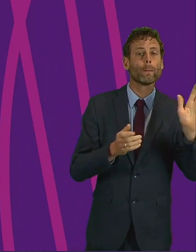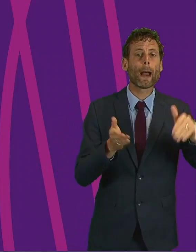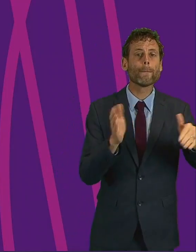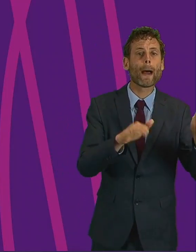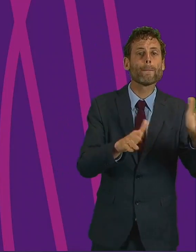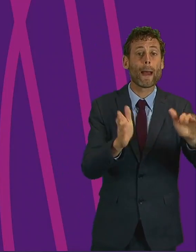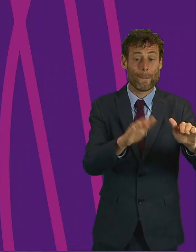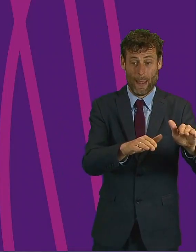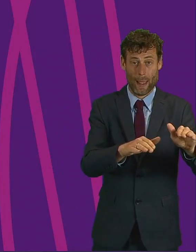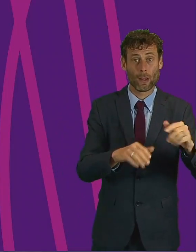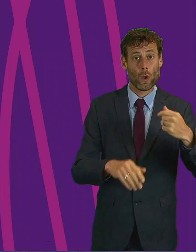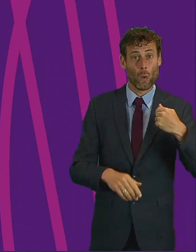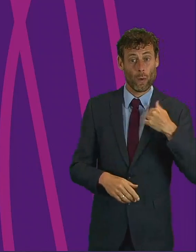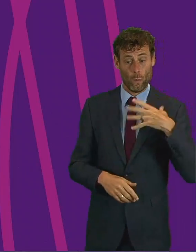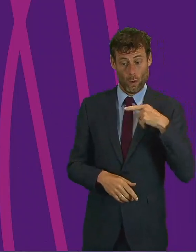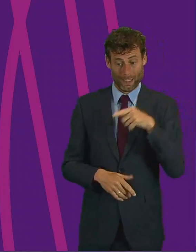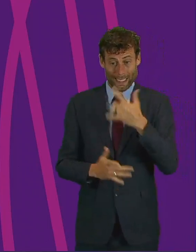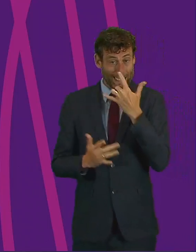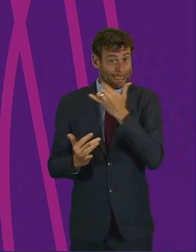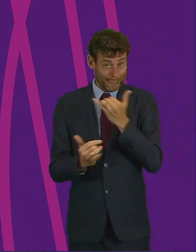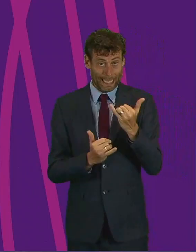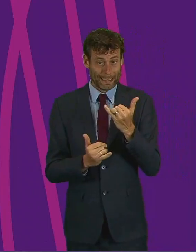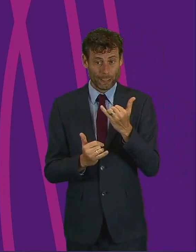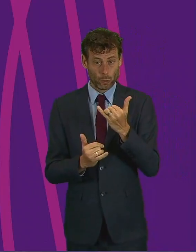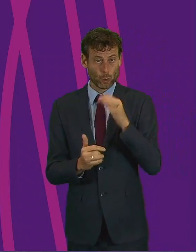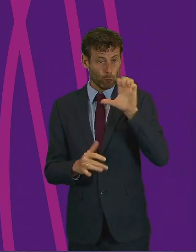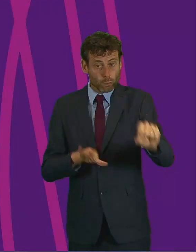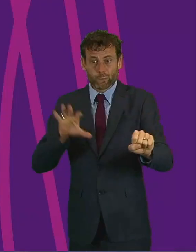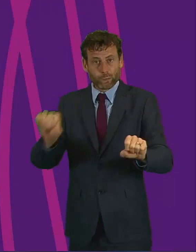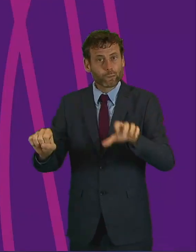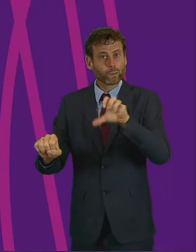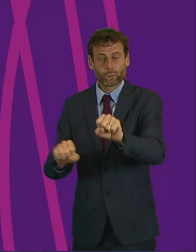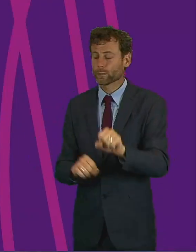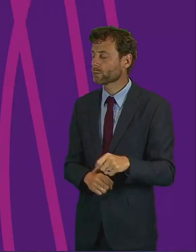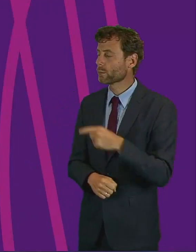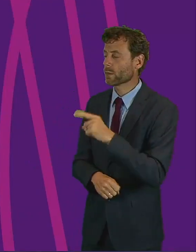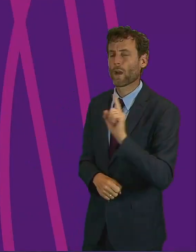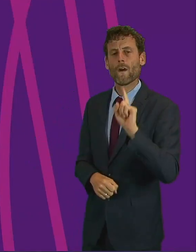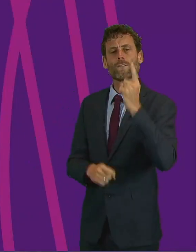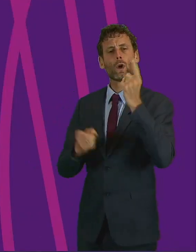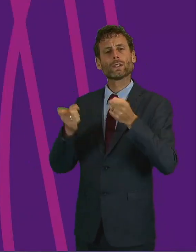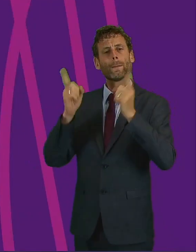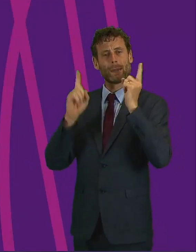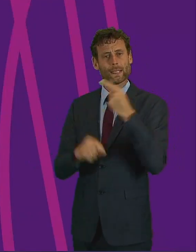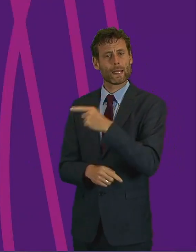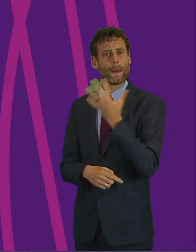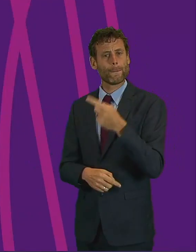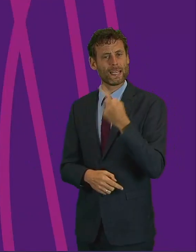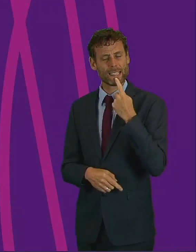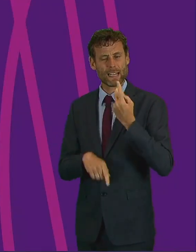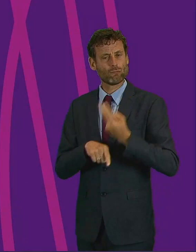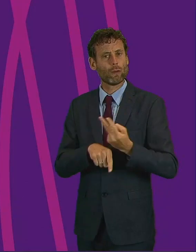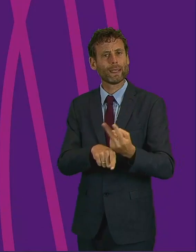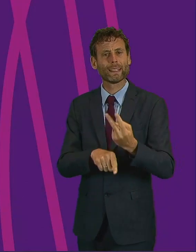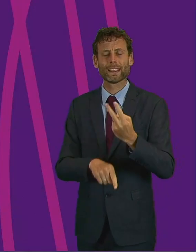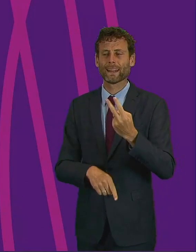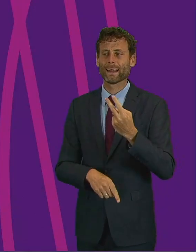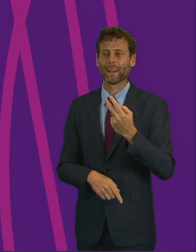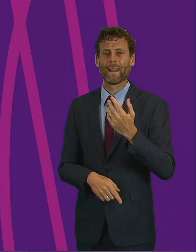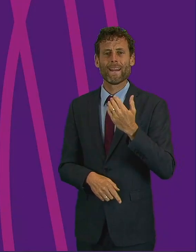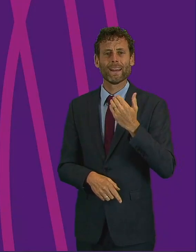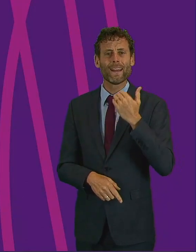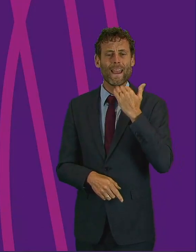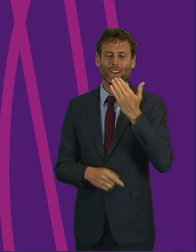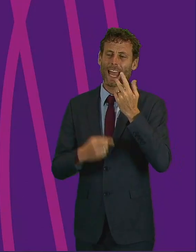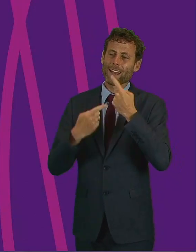that we require it to do. Jackson Carlo. Presiding Officer, the First Minister has said repeatedly at her daily briefings that we need to do all we can to